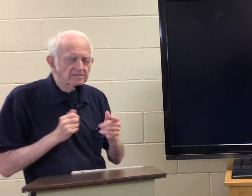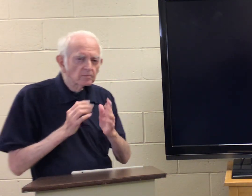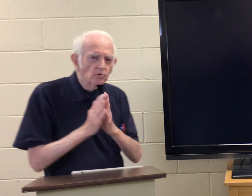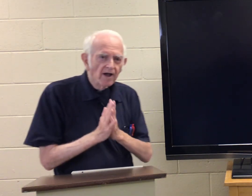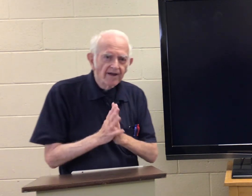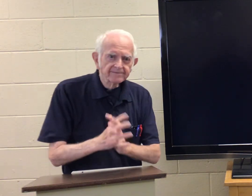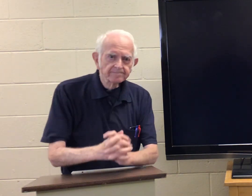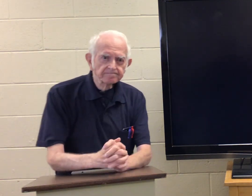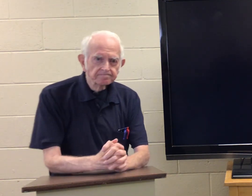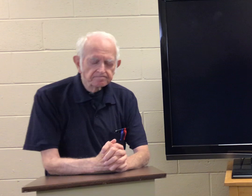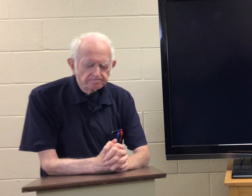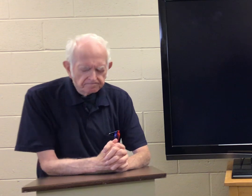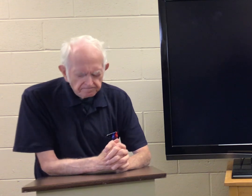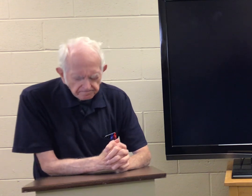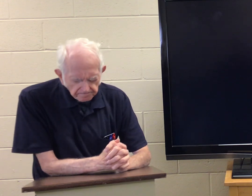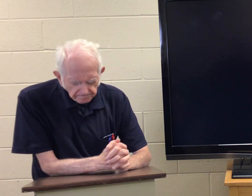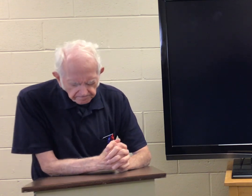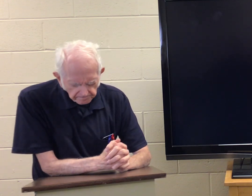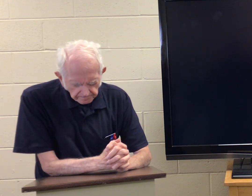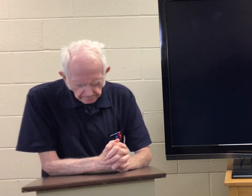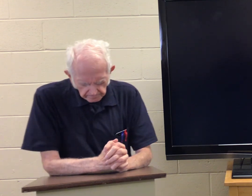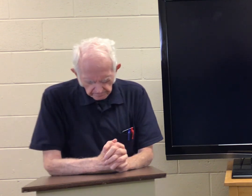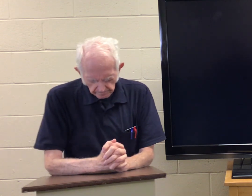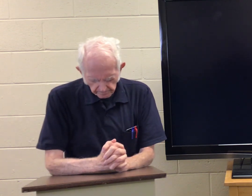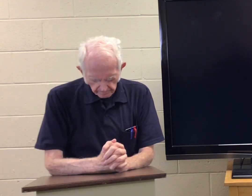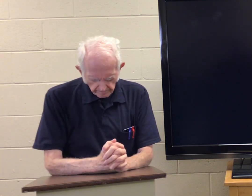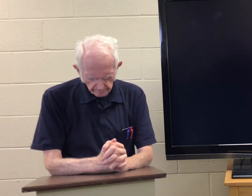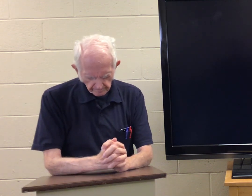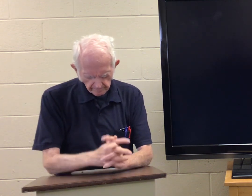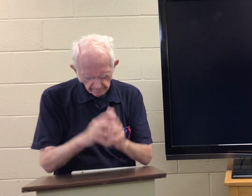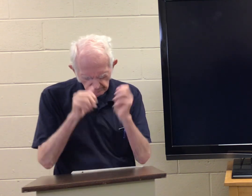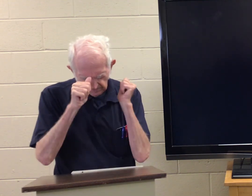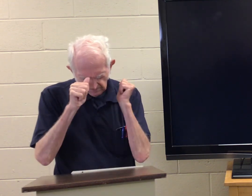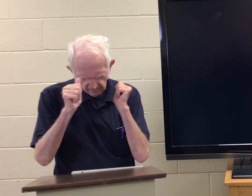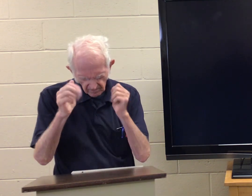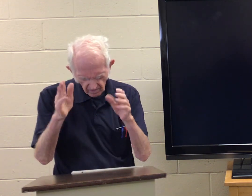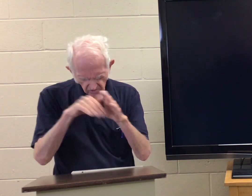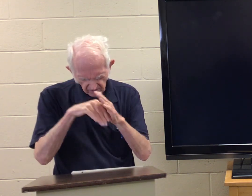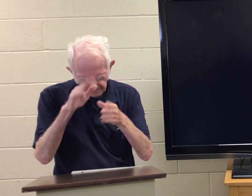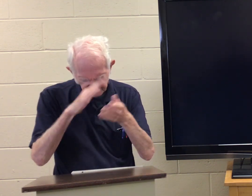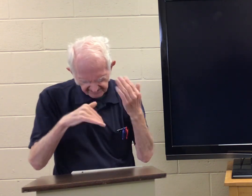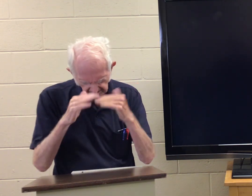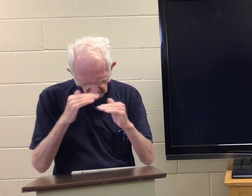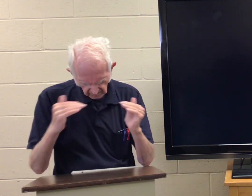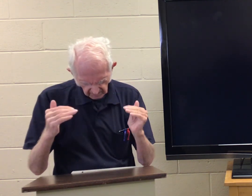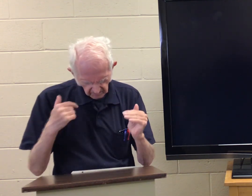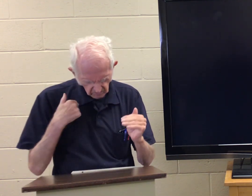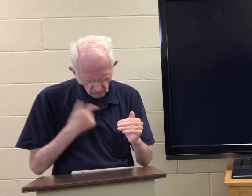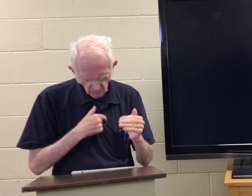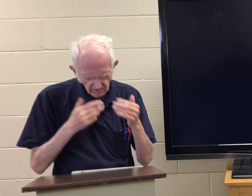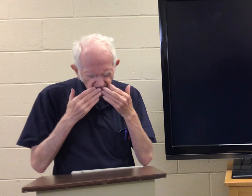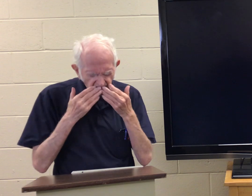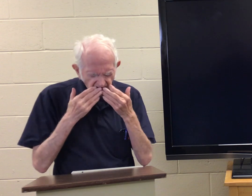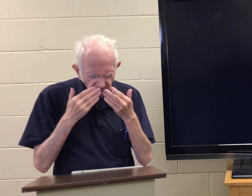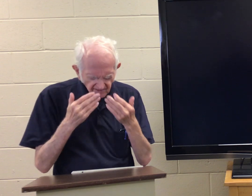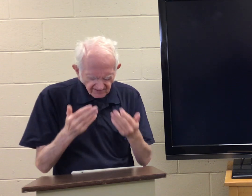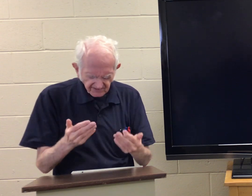Let us pray. Father in heaven, we thank